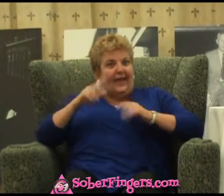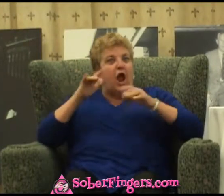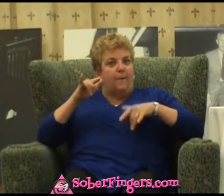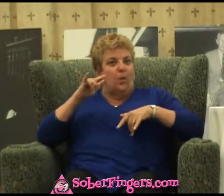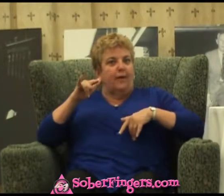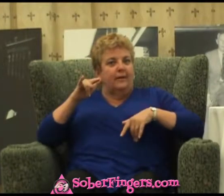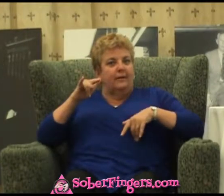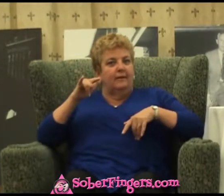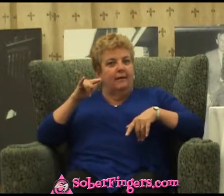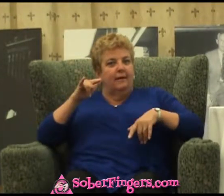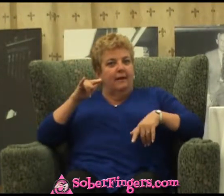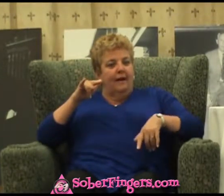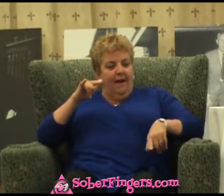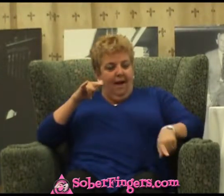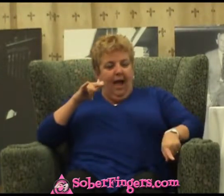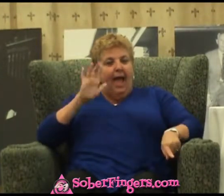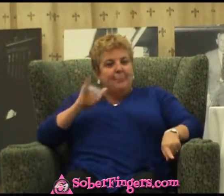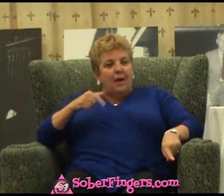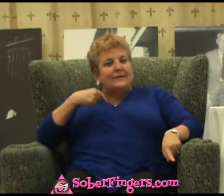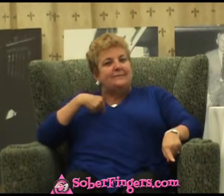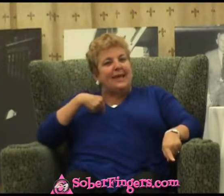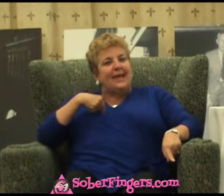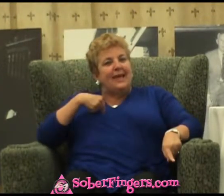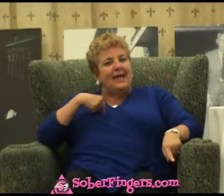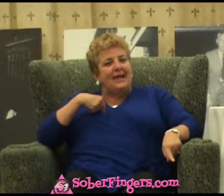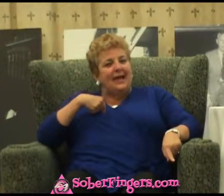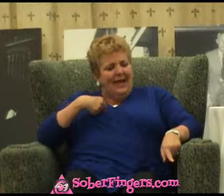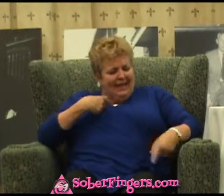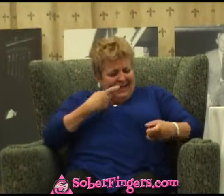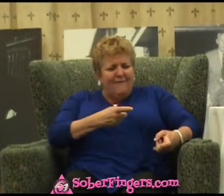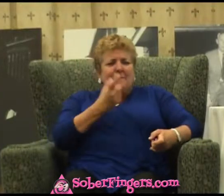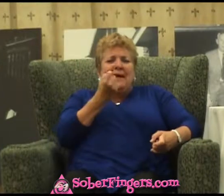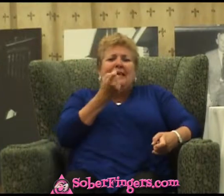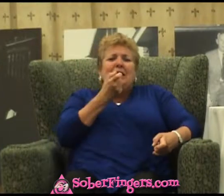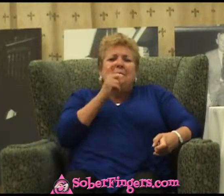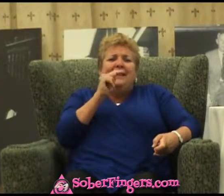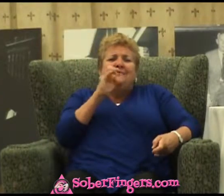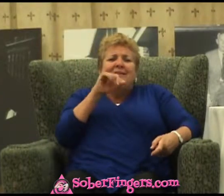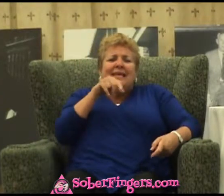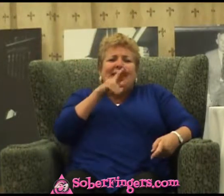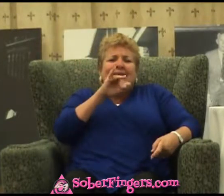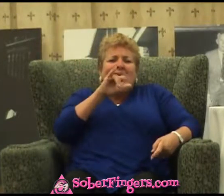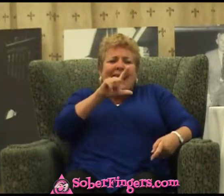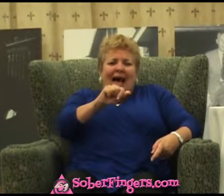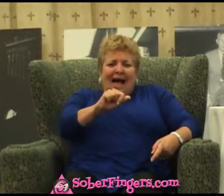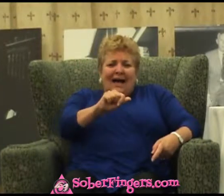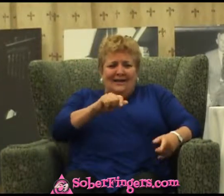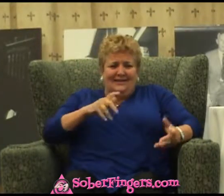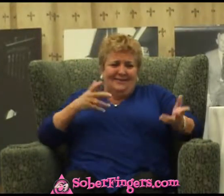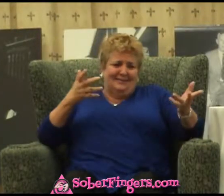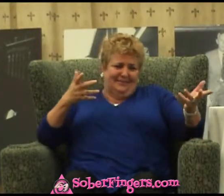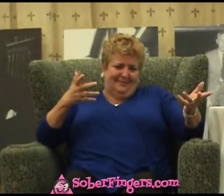been him. Let him have a little tequila. It'll take the edge off. But